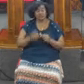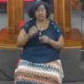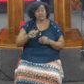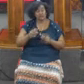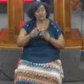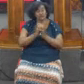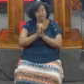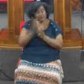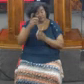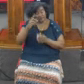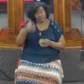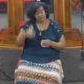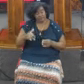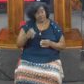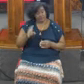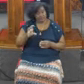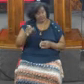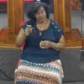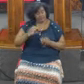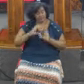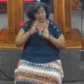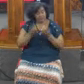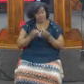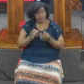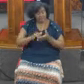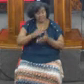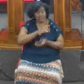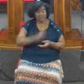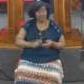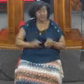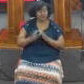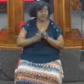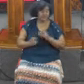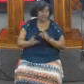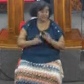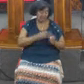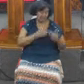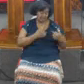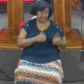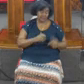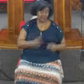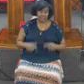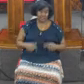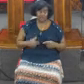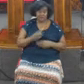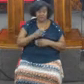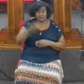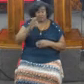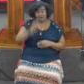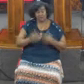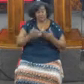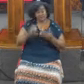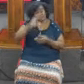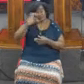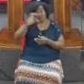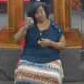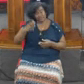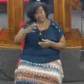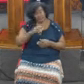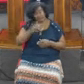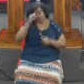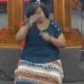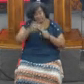Remember the Curry family, that the Lord's will be done in their hearts and in their life. Lord, grant them grace. And of course, remember